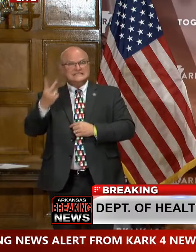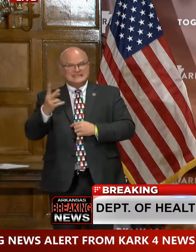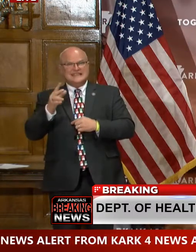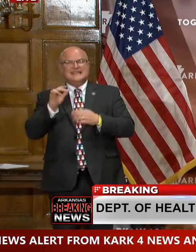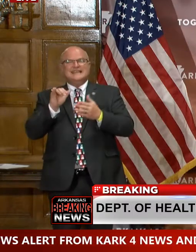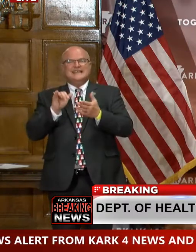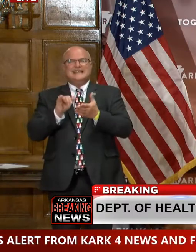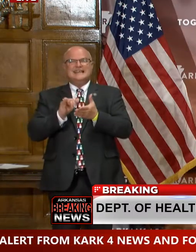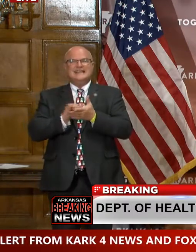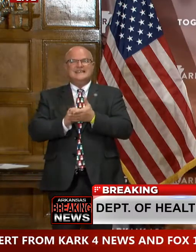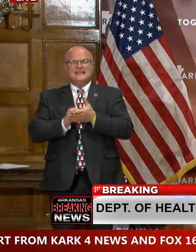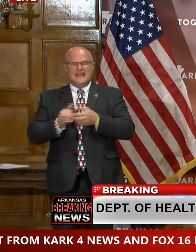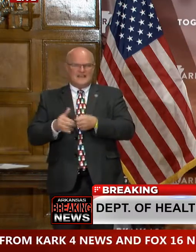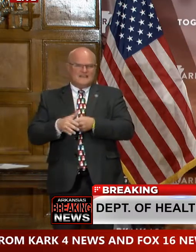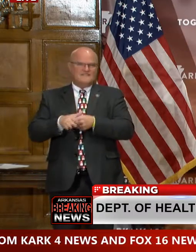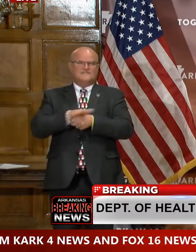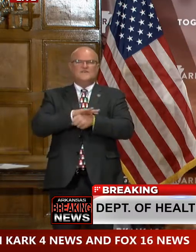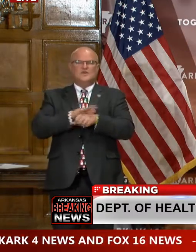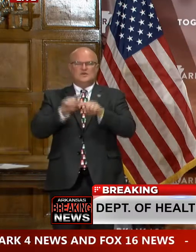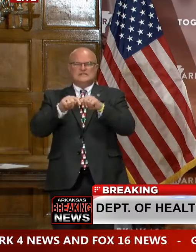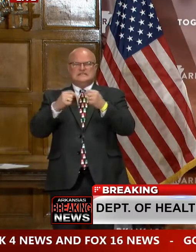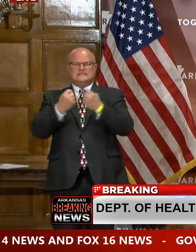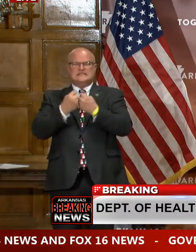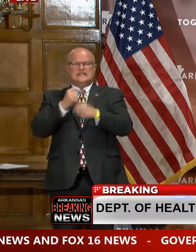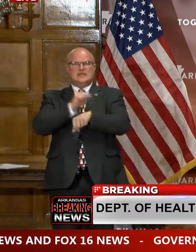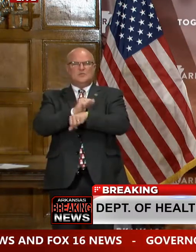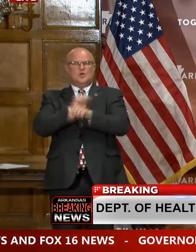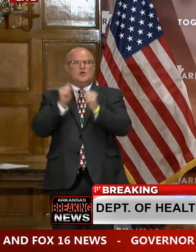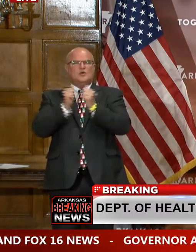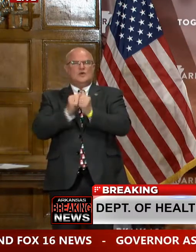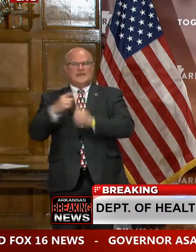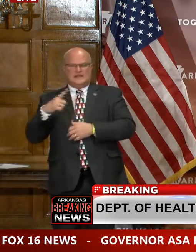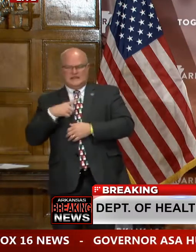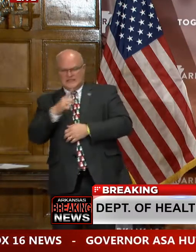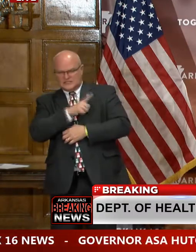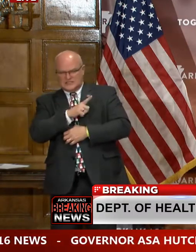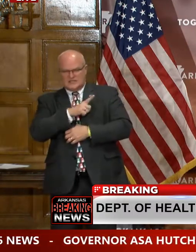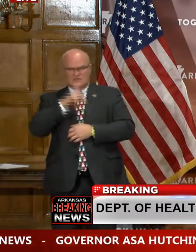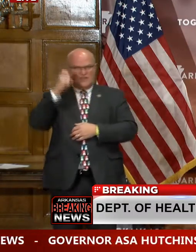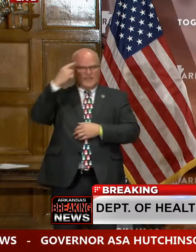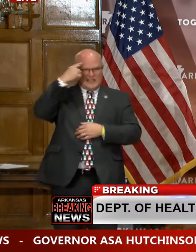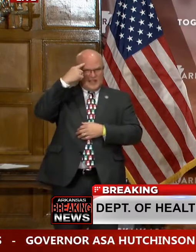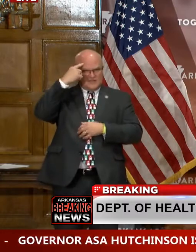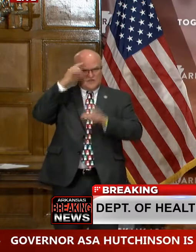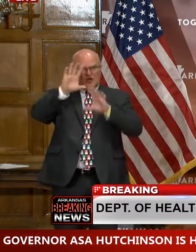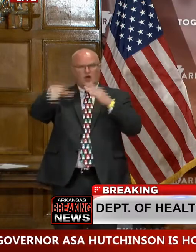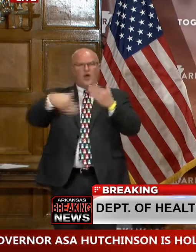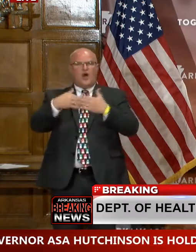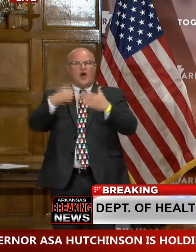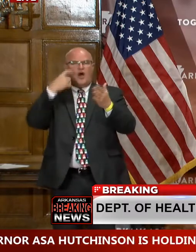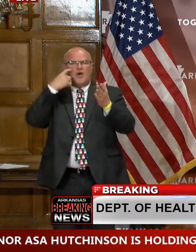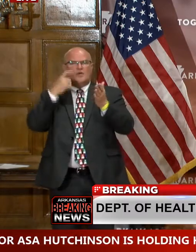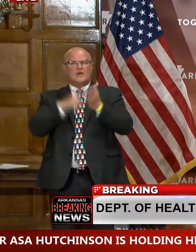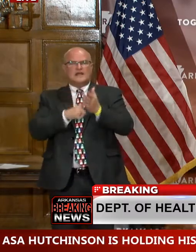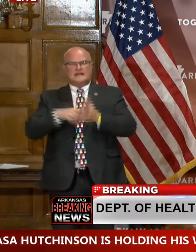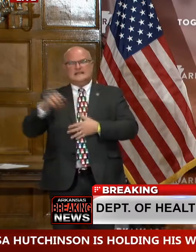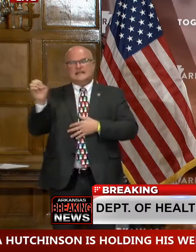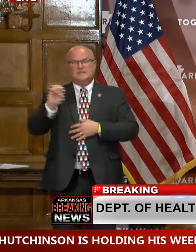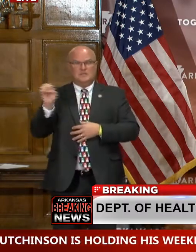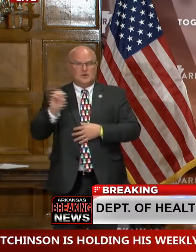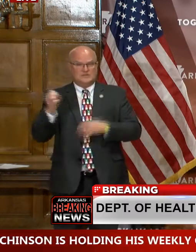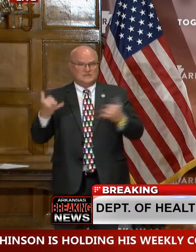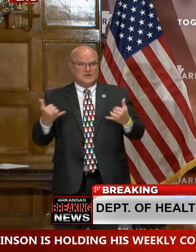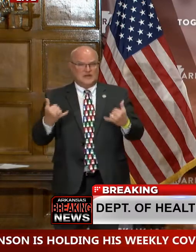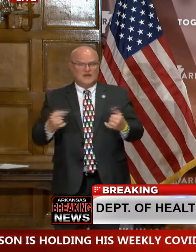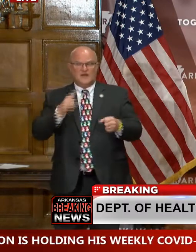there is a full team effort with the legislature, with the governor, all recognizing the emergency that we're under